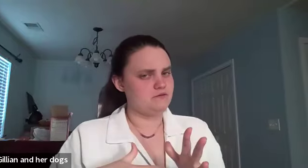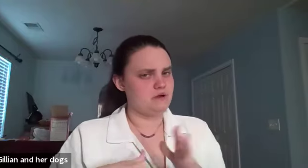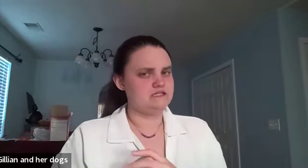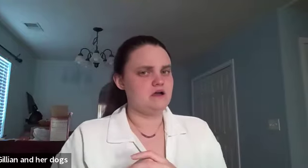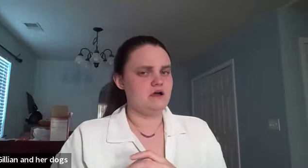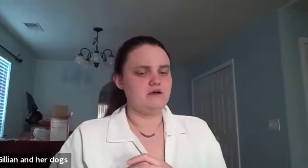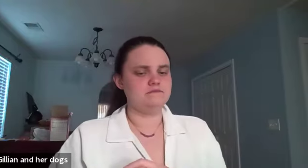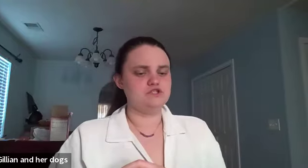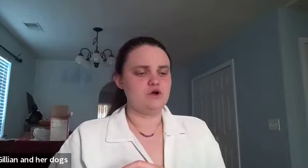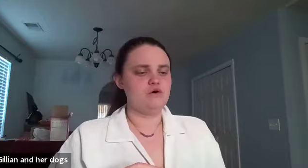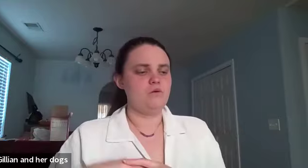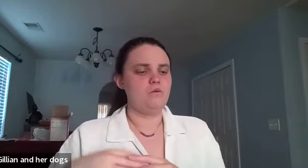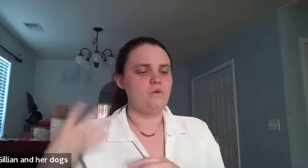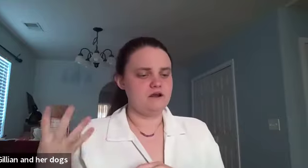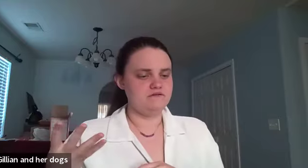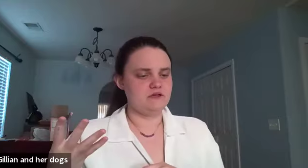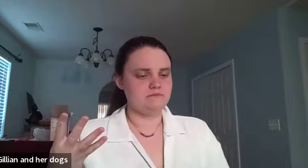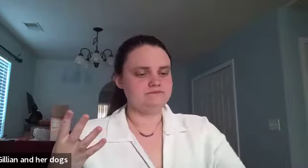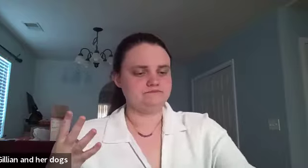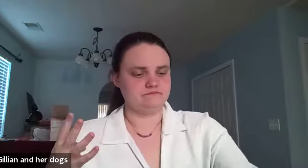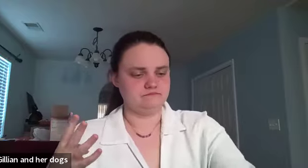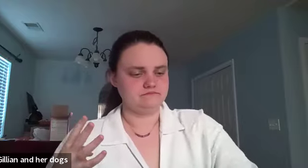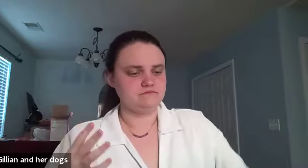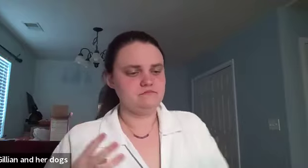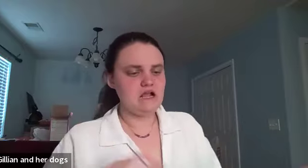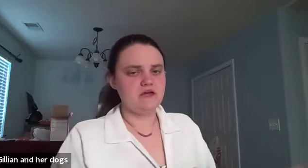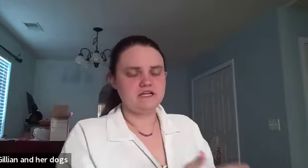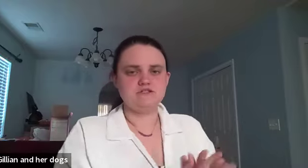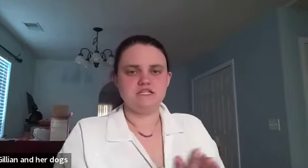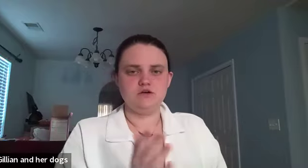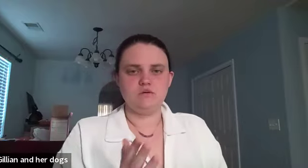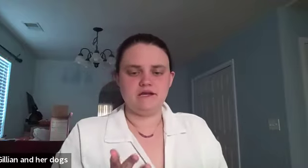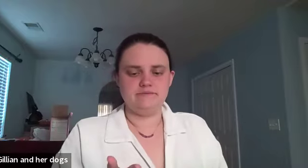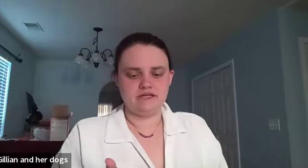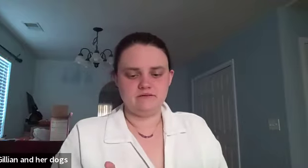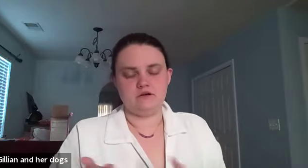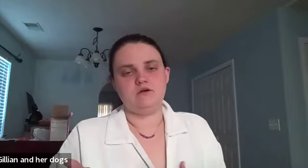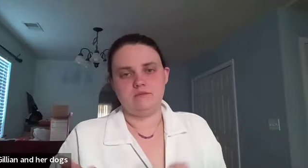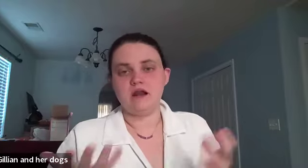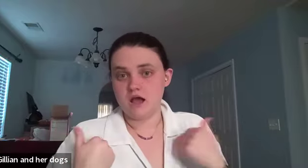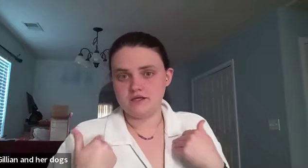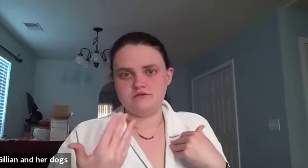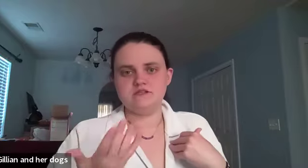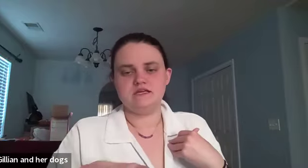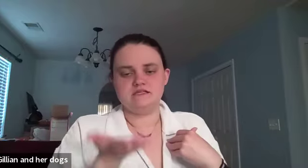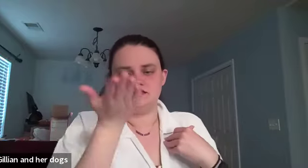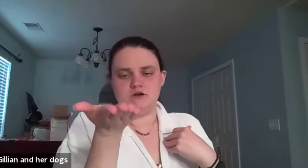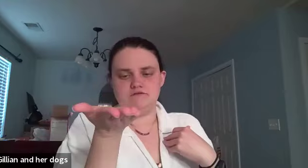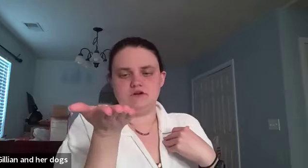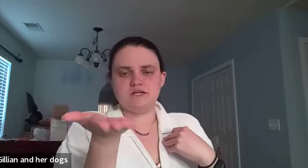different ways. So one of them that I do see quite a bit, or not quite a bit, I use is you have your